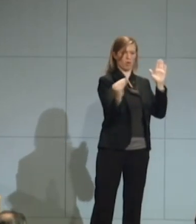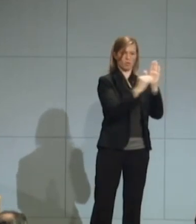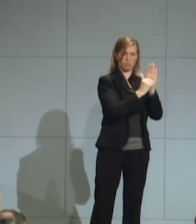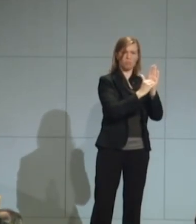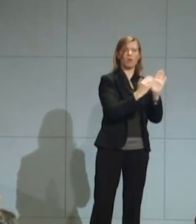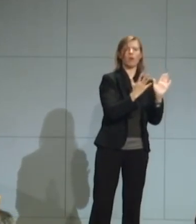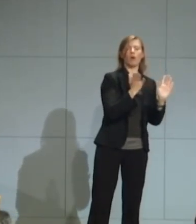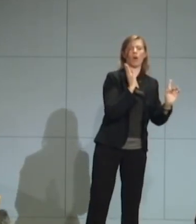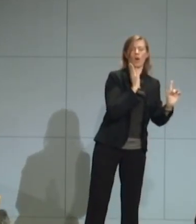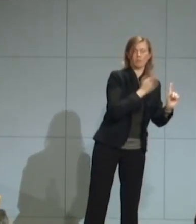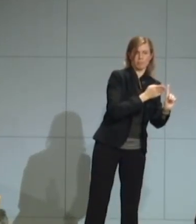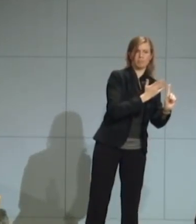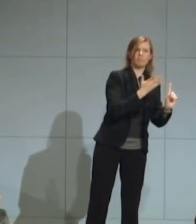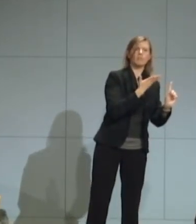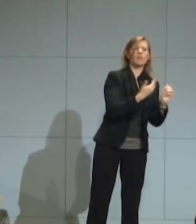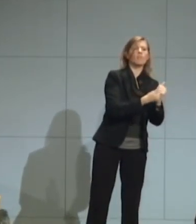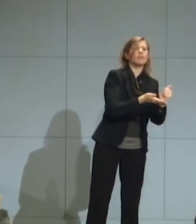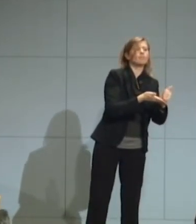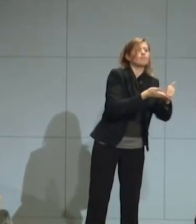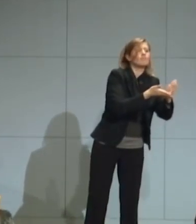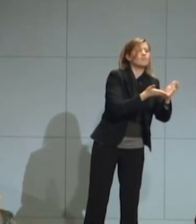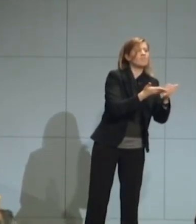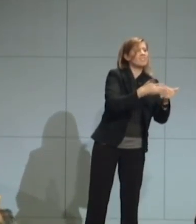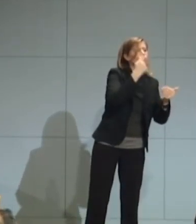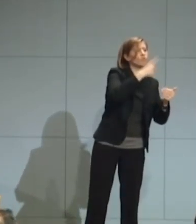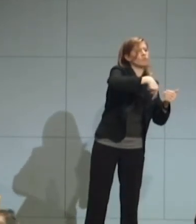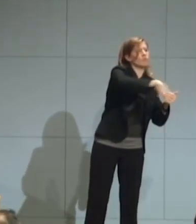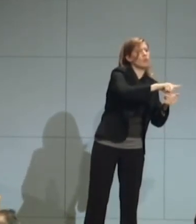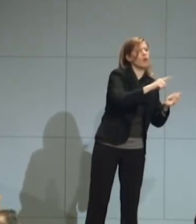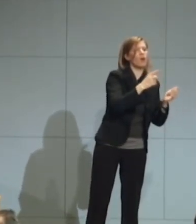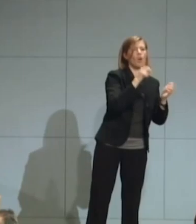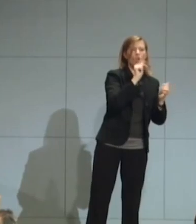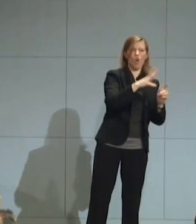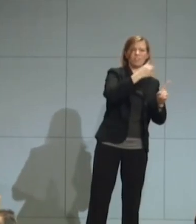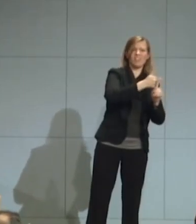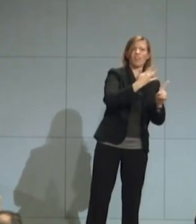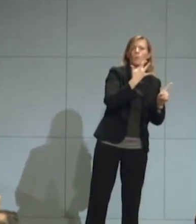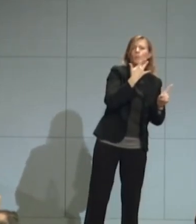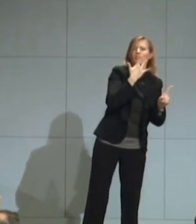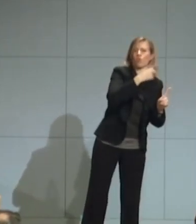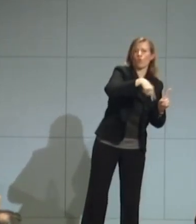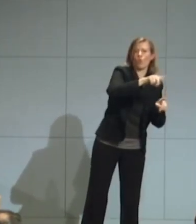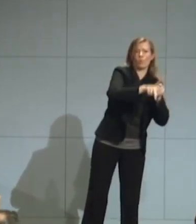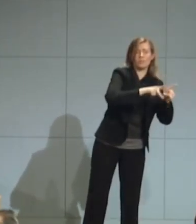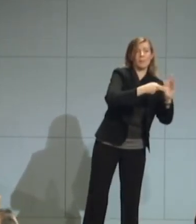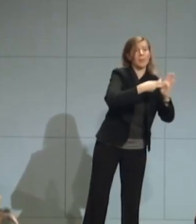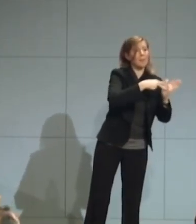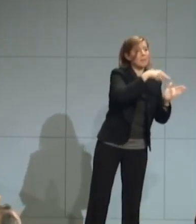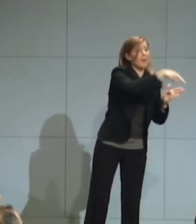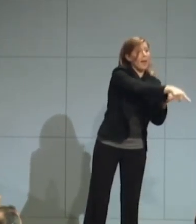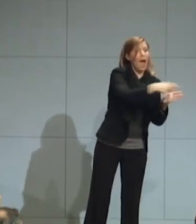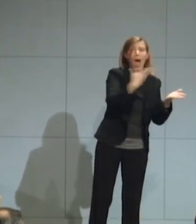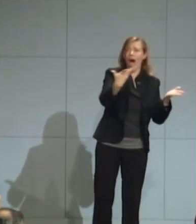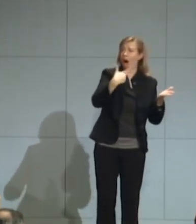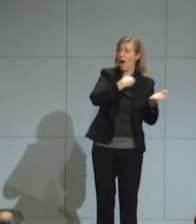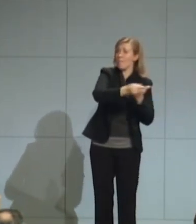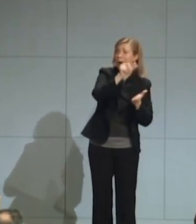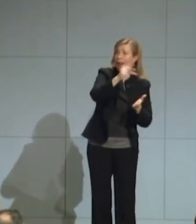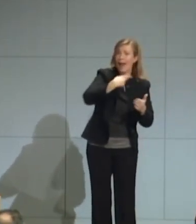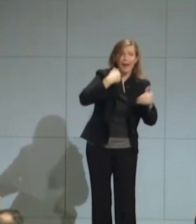we have had those counterweights at various points in our history, those forces that pushed against that